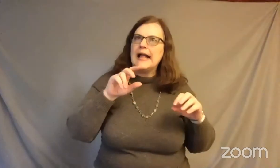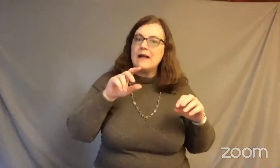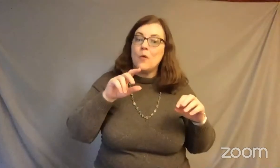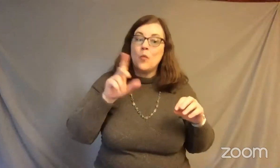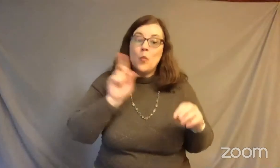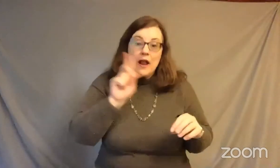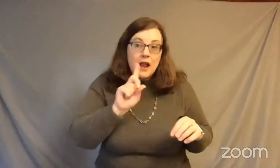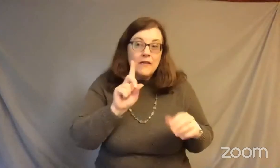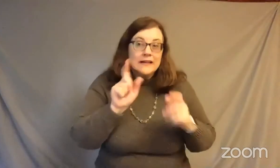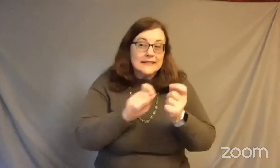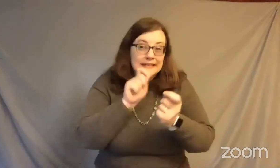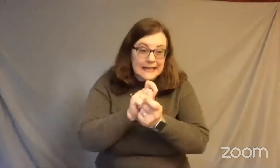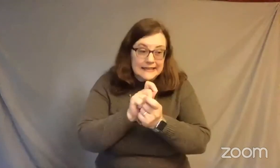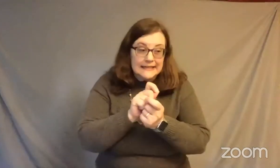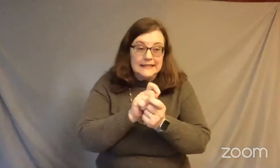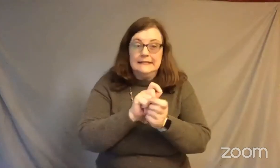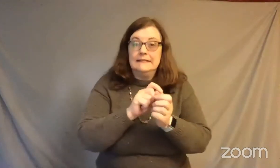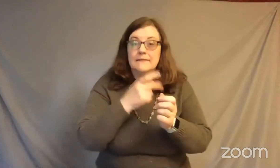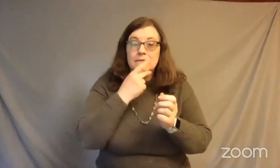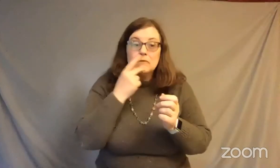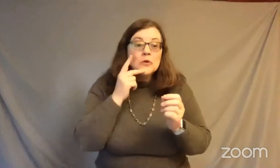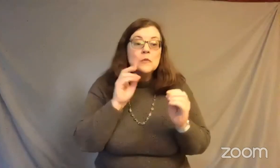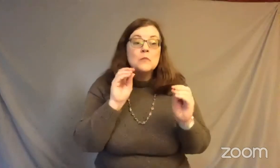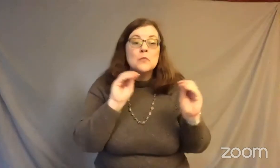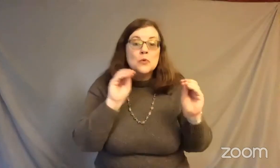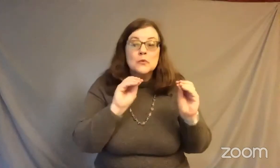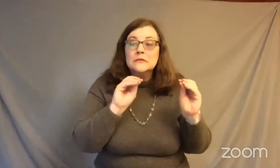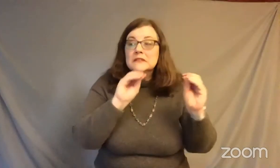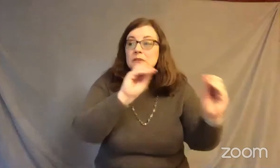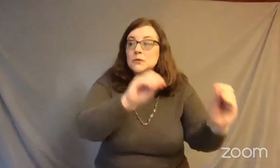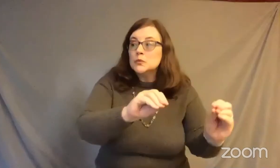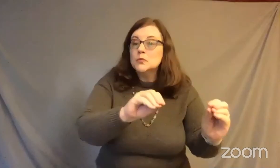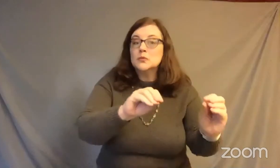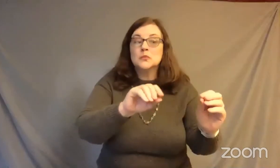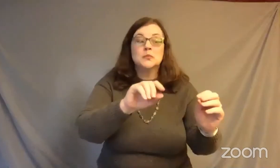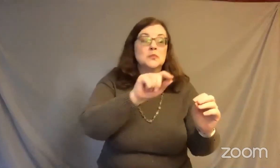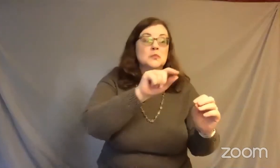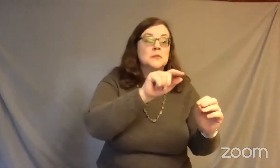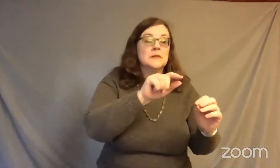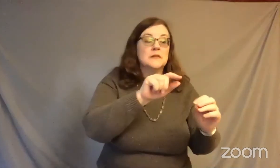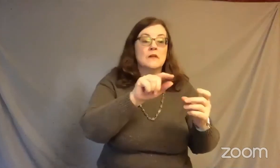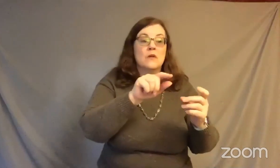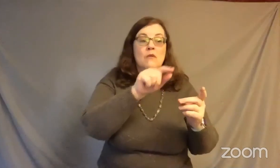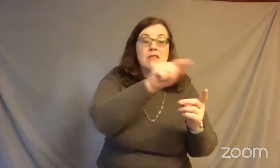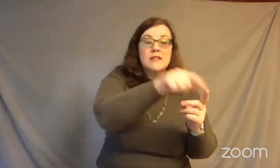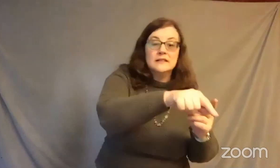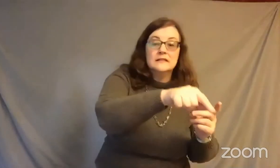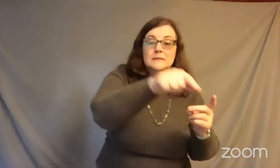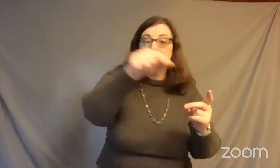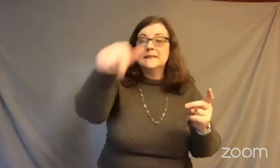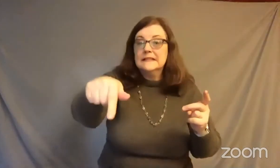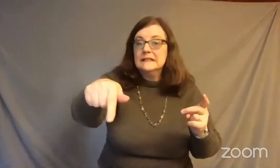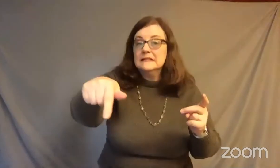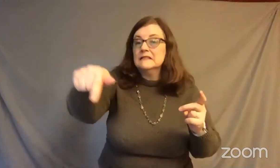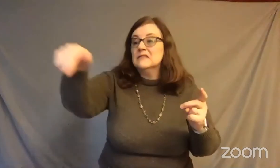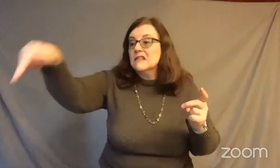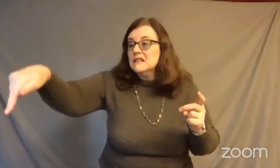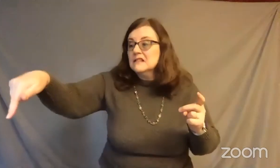And in the use of space also agreement occurs. So where exactly a verb is moving from and to